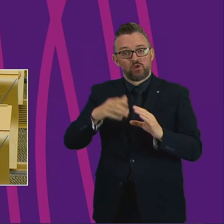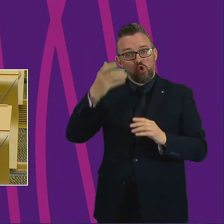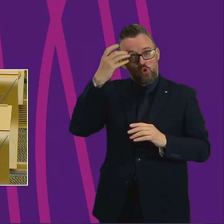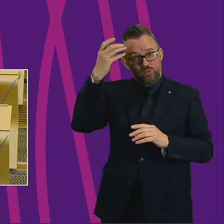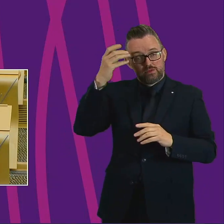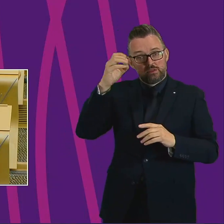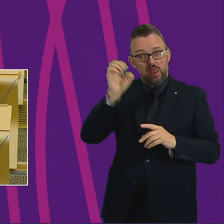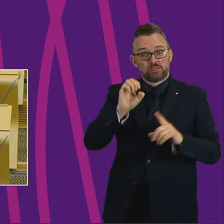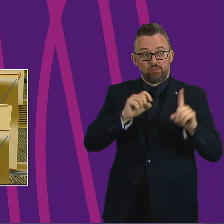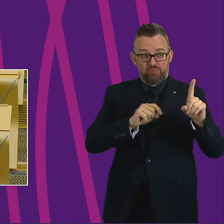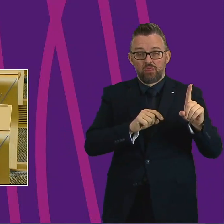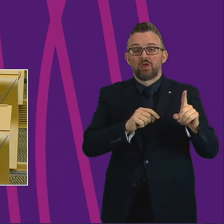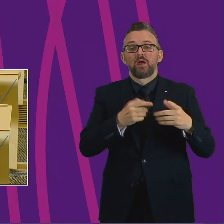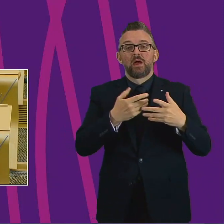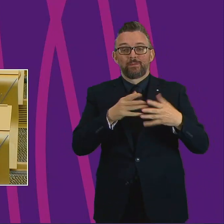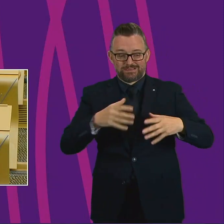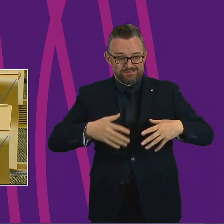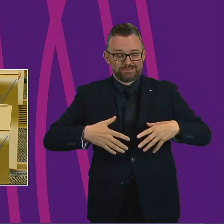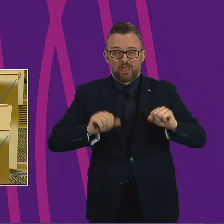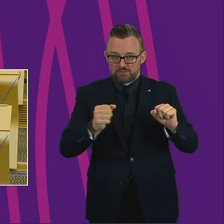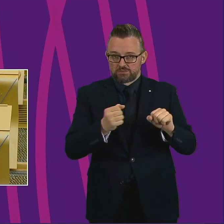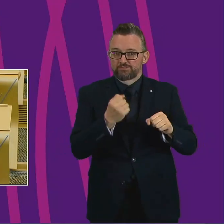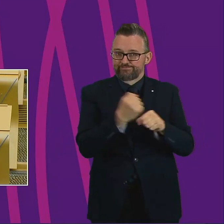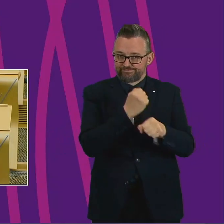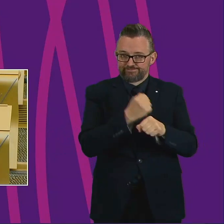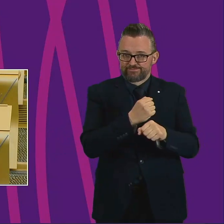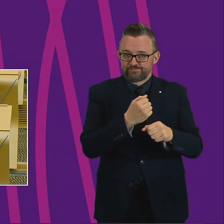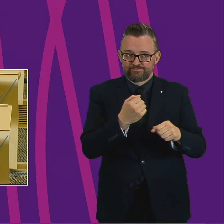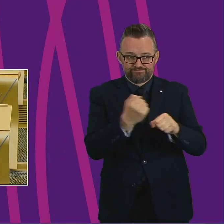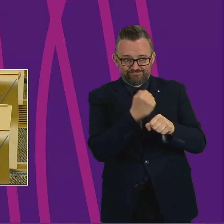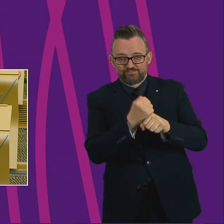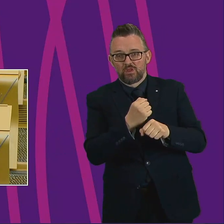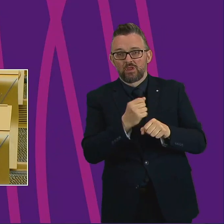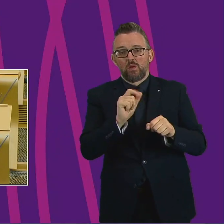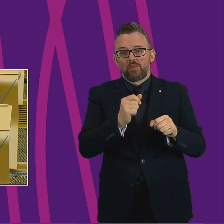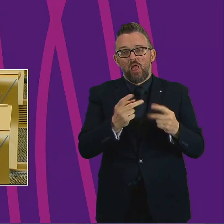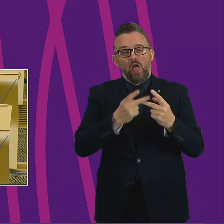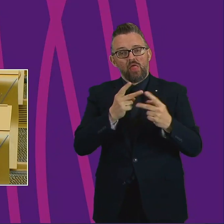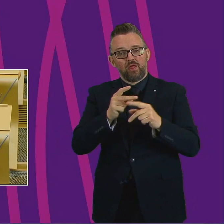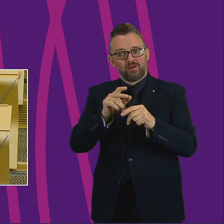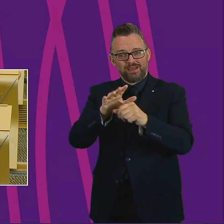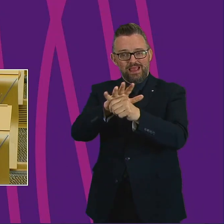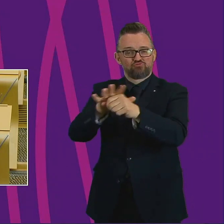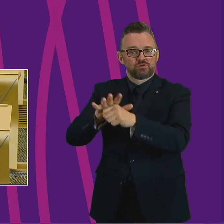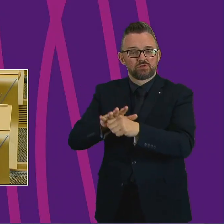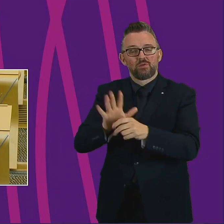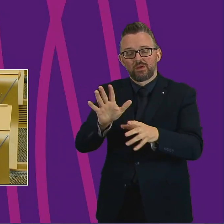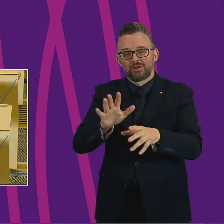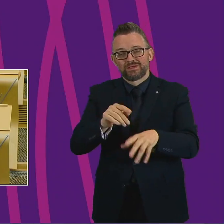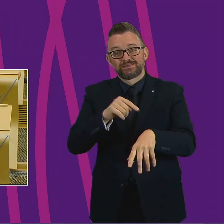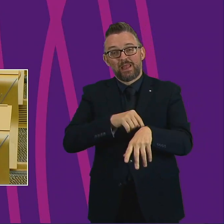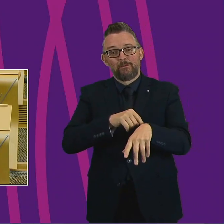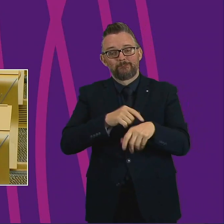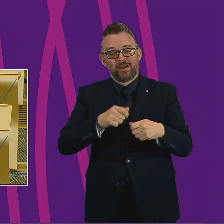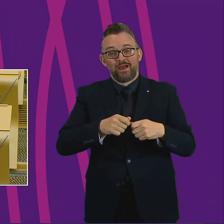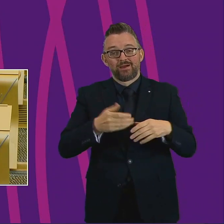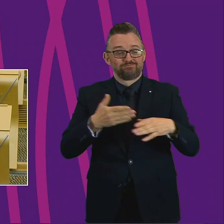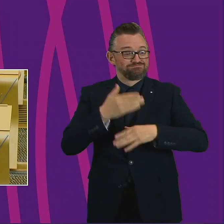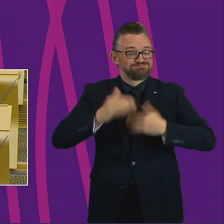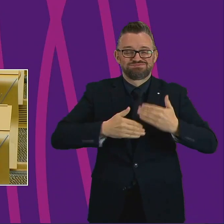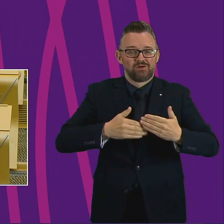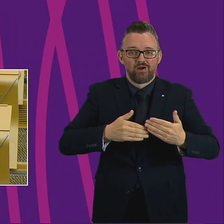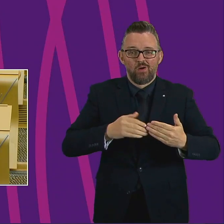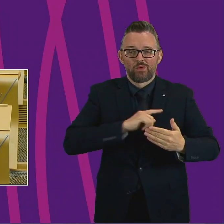campus has already been done. Again, as with other areas, it has been slowed because of the response